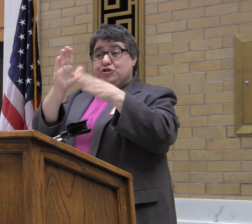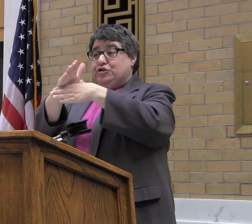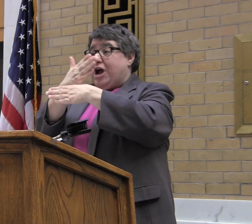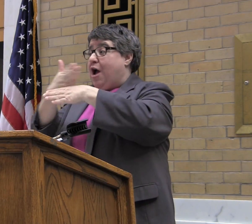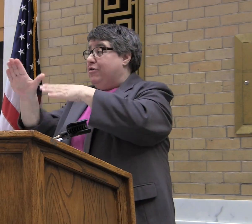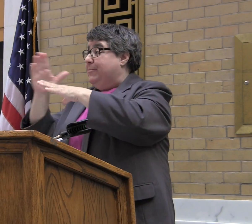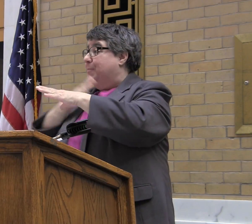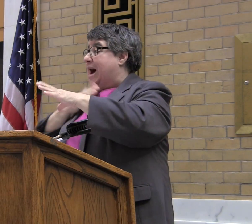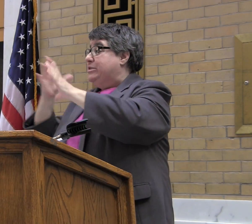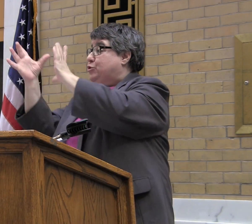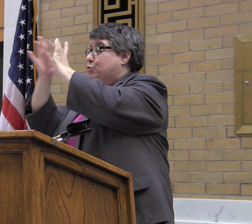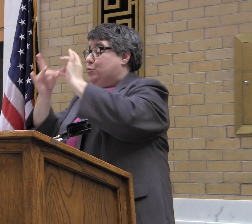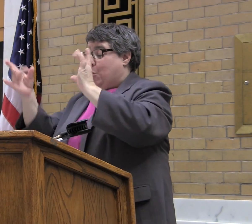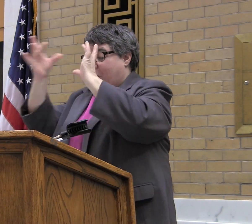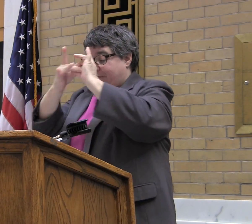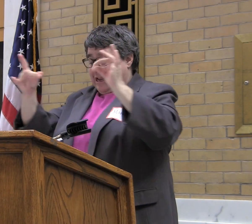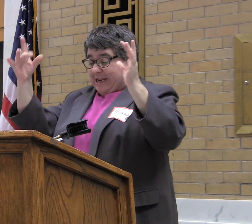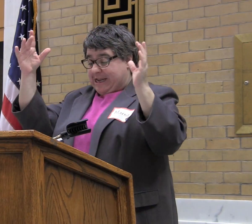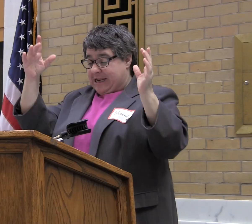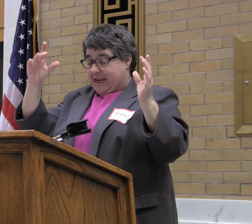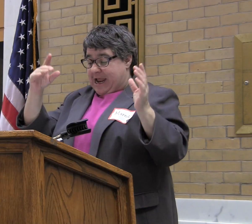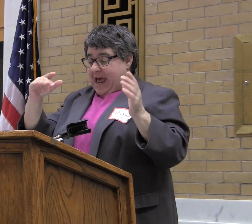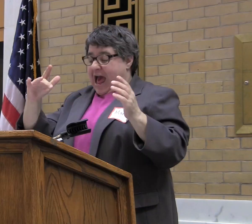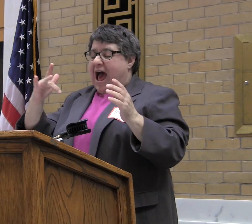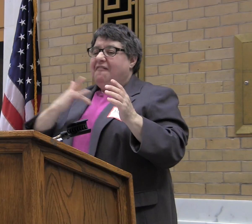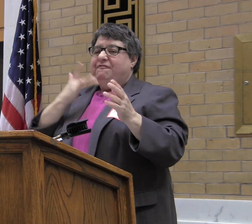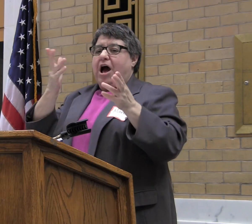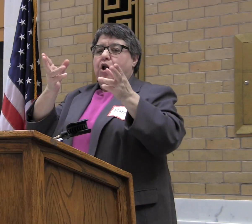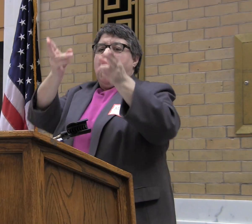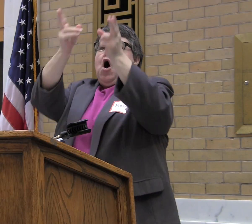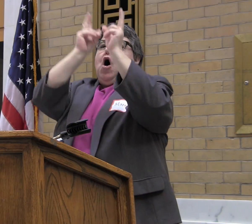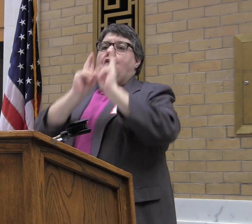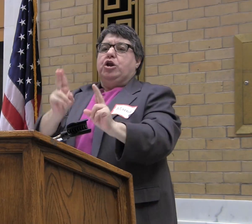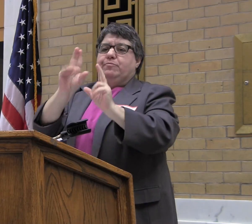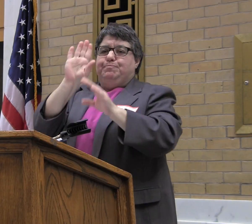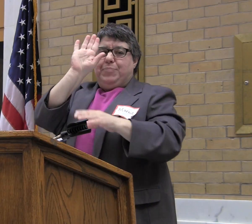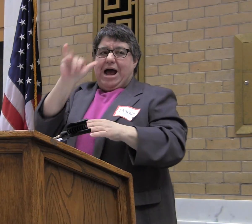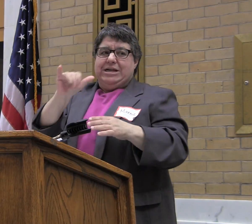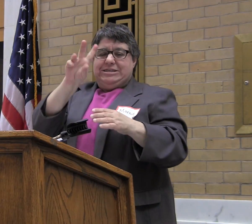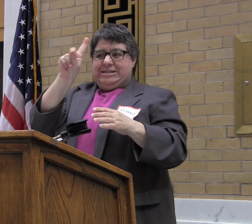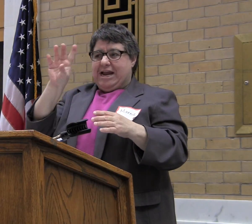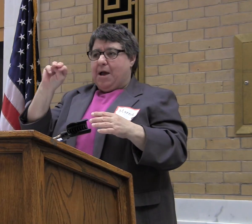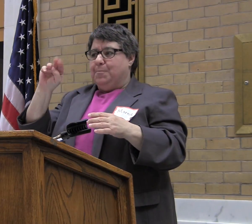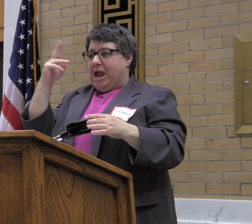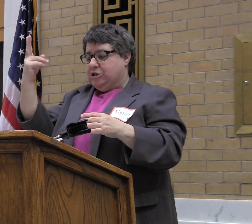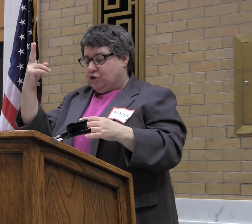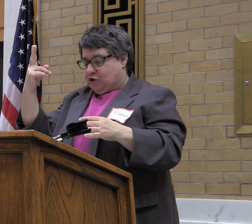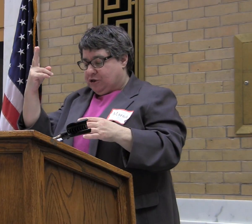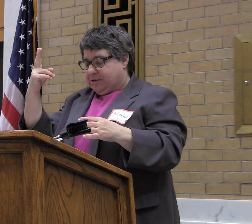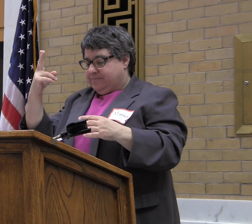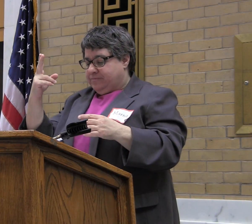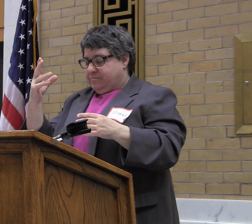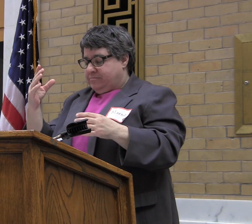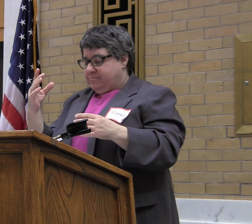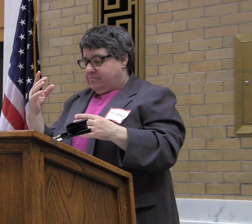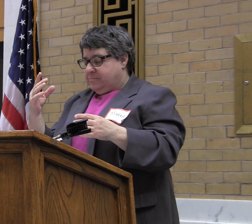And my feelings about sharing my story, now I feel honored by DMH for being